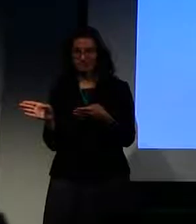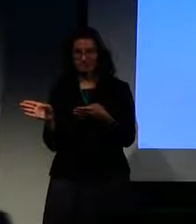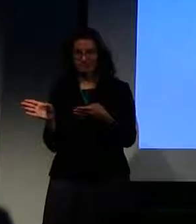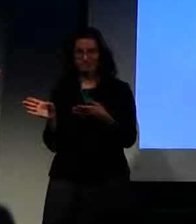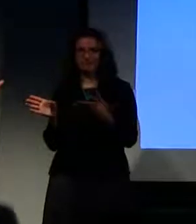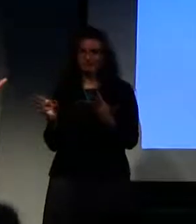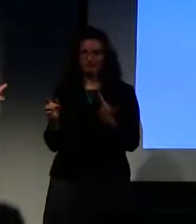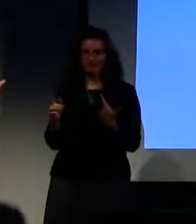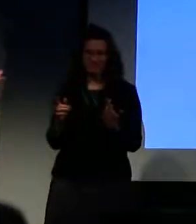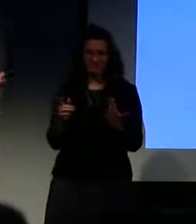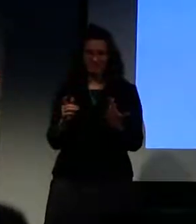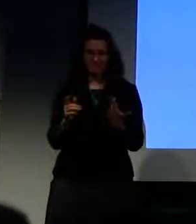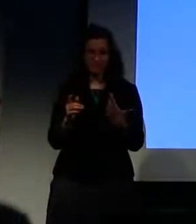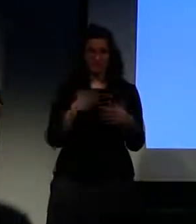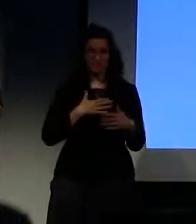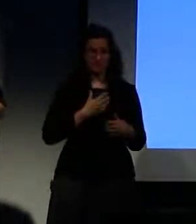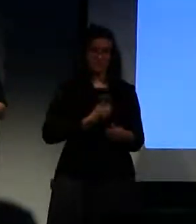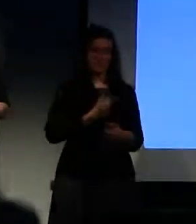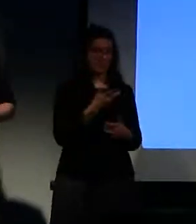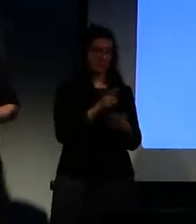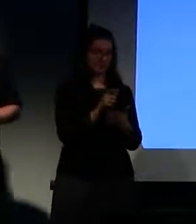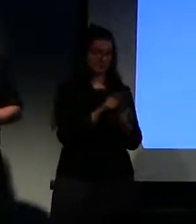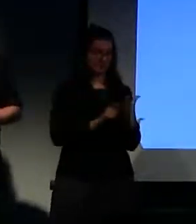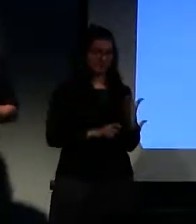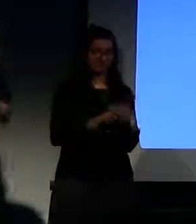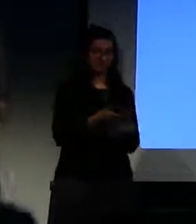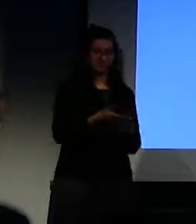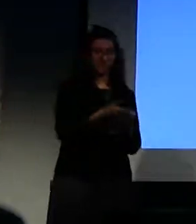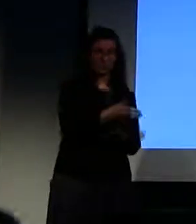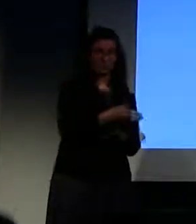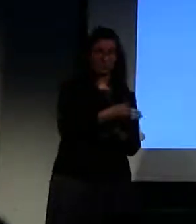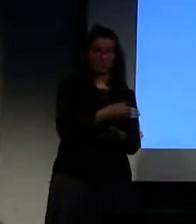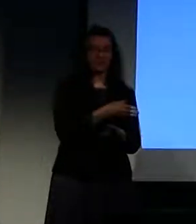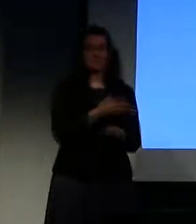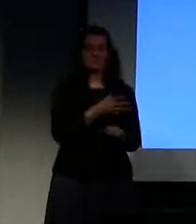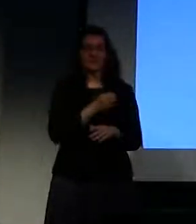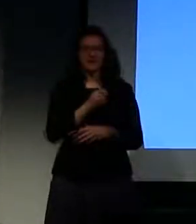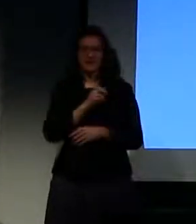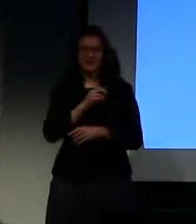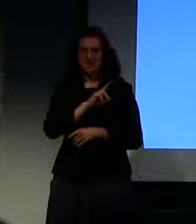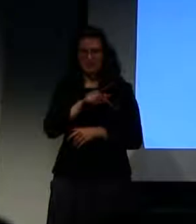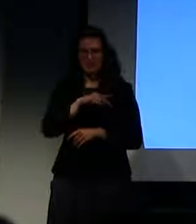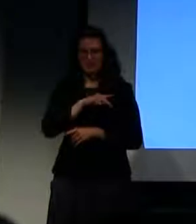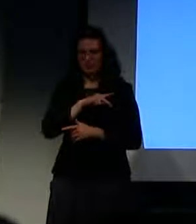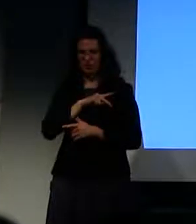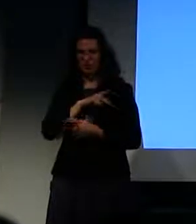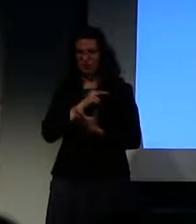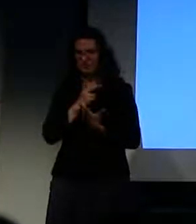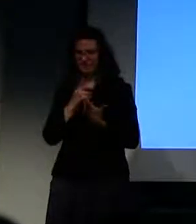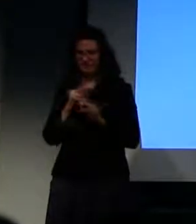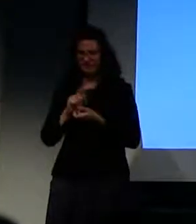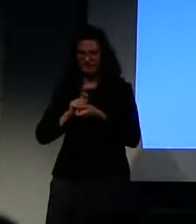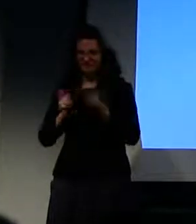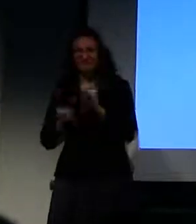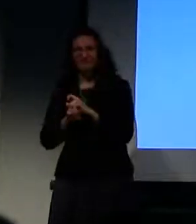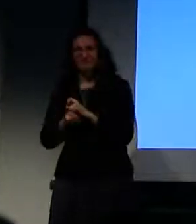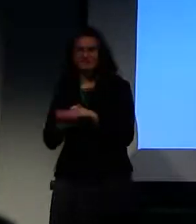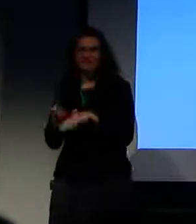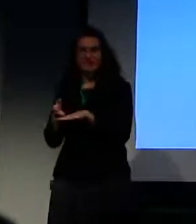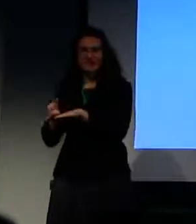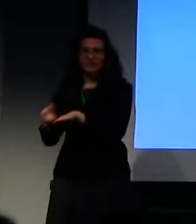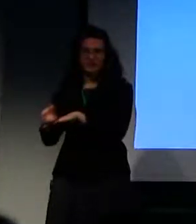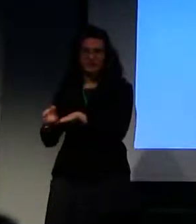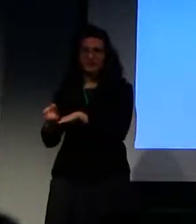like I was doing with poetry before and the personal aspect it took on later following that